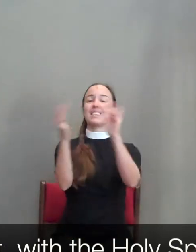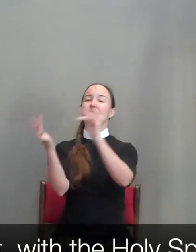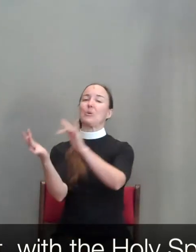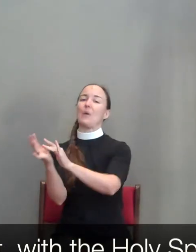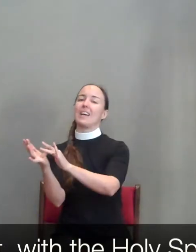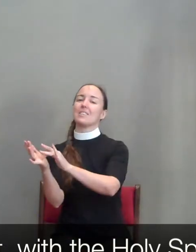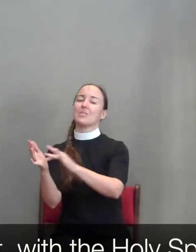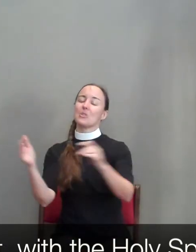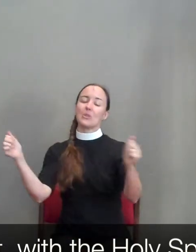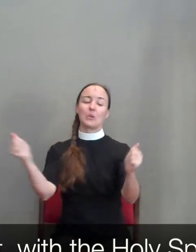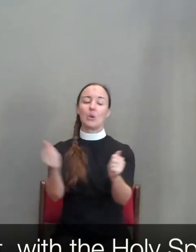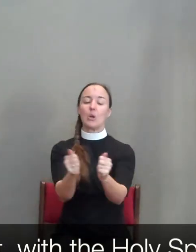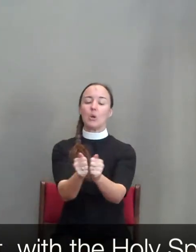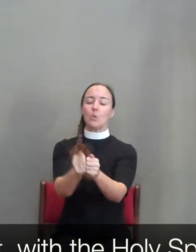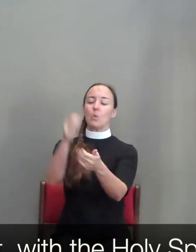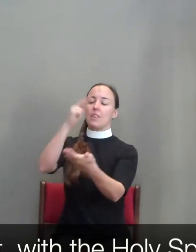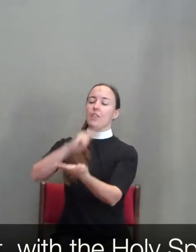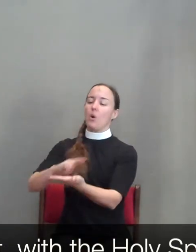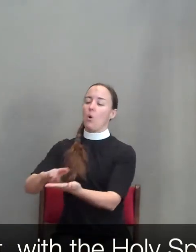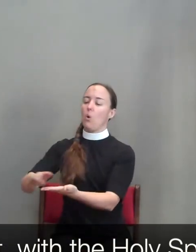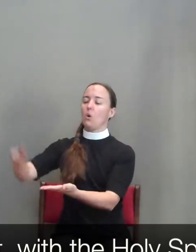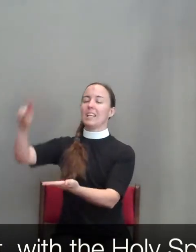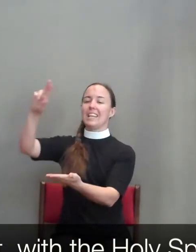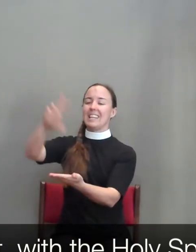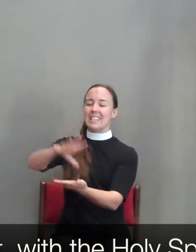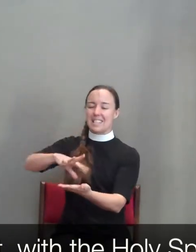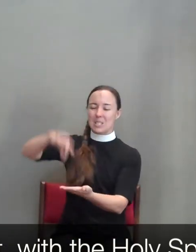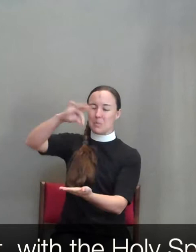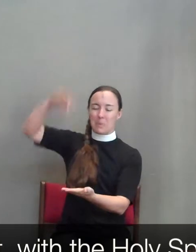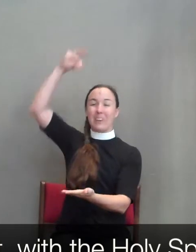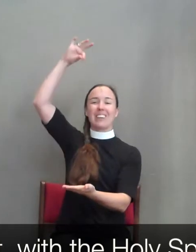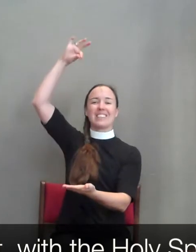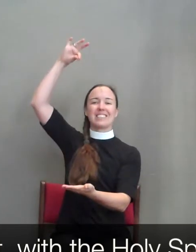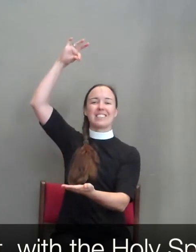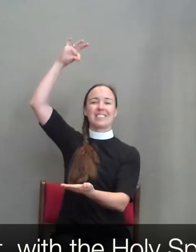Jesus Christ with the Holy Spirit.